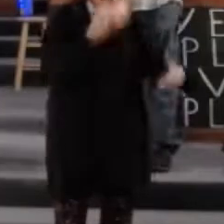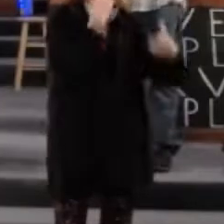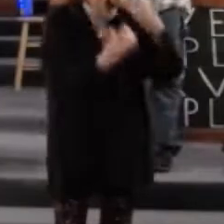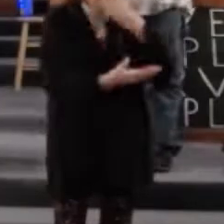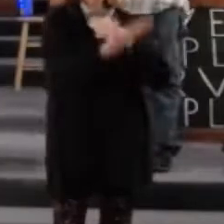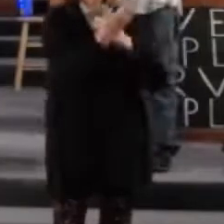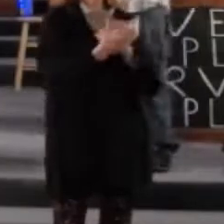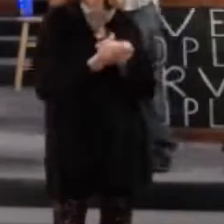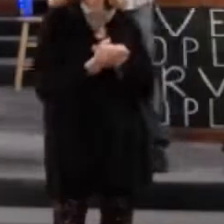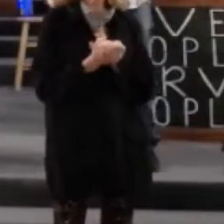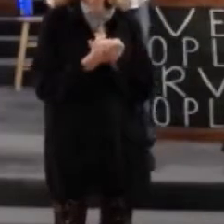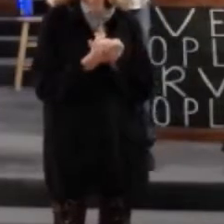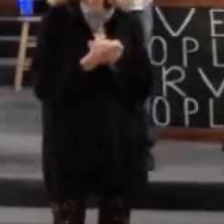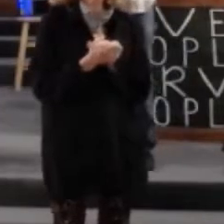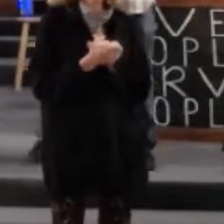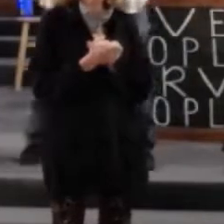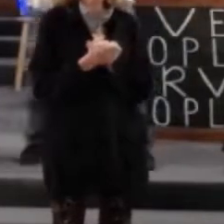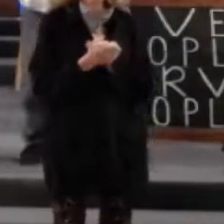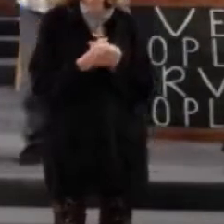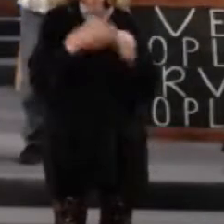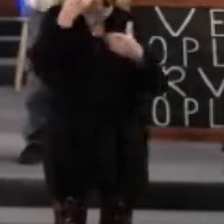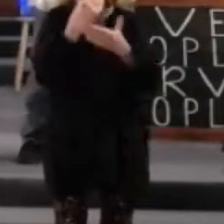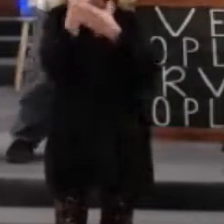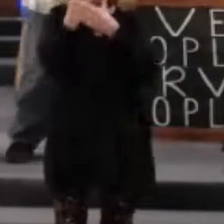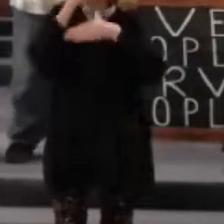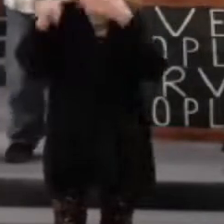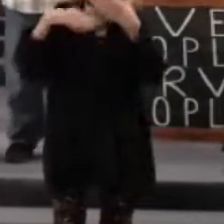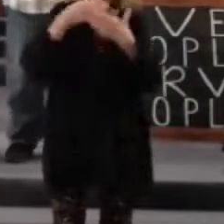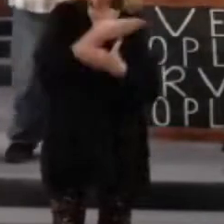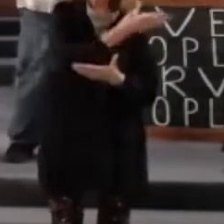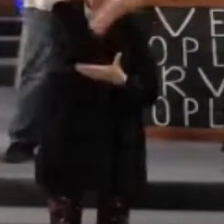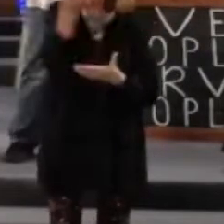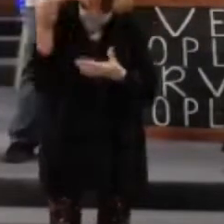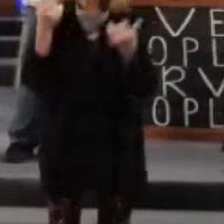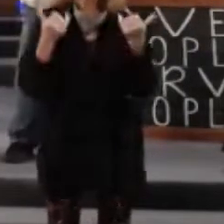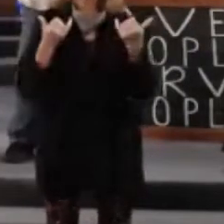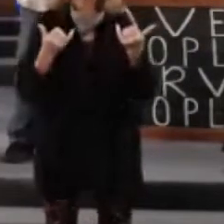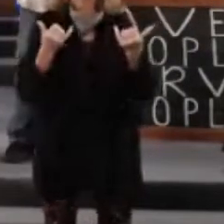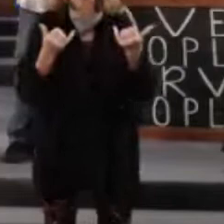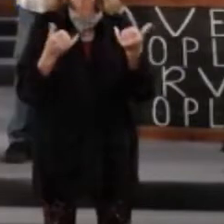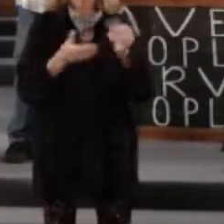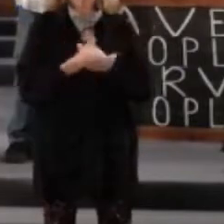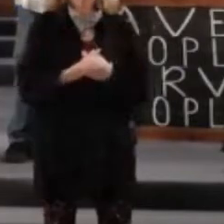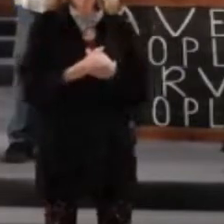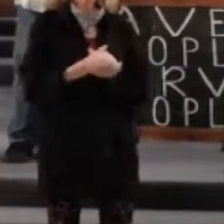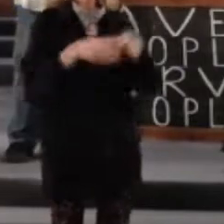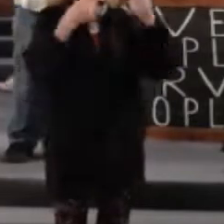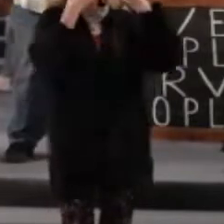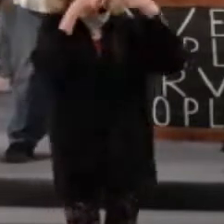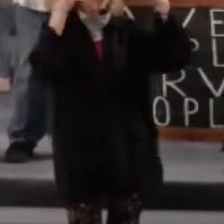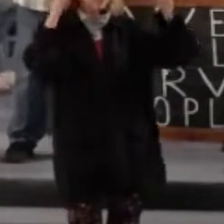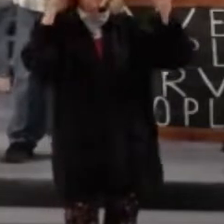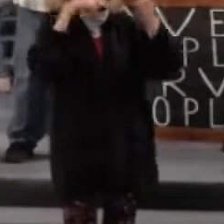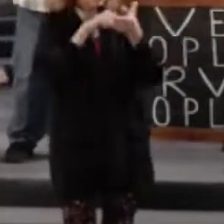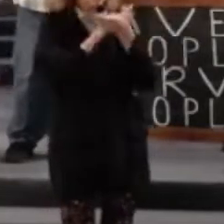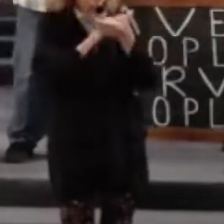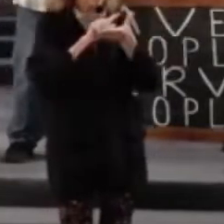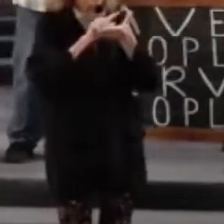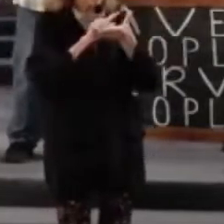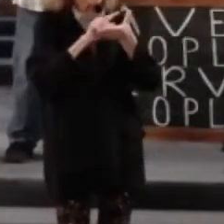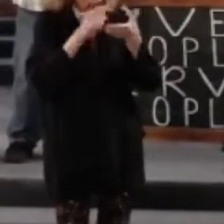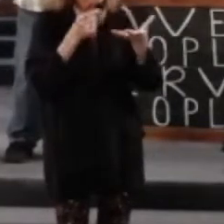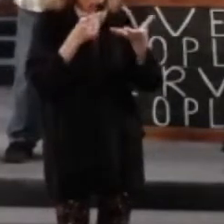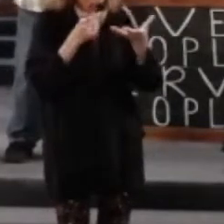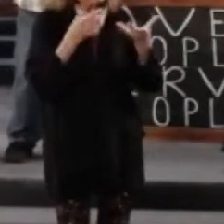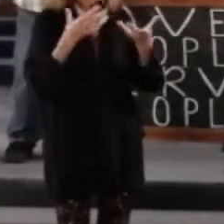Morning. It's good to see everybody here. So the announcements for this week, and everybody wants to get